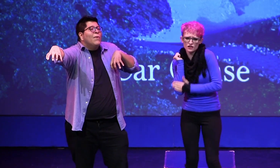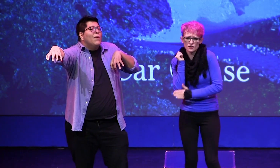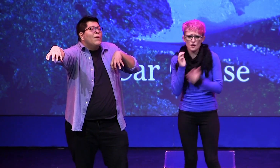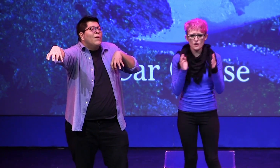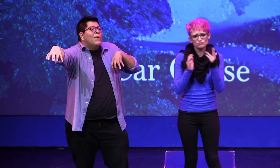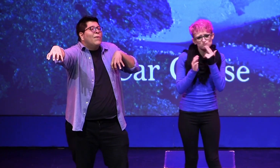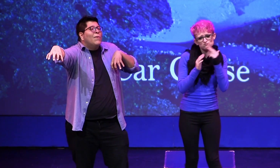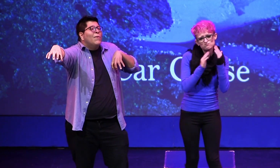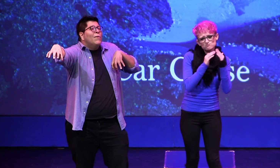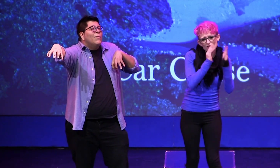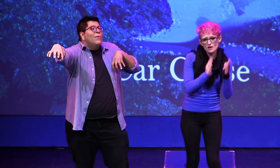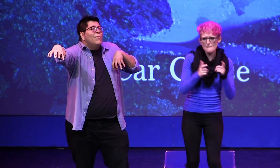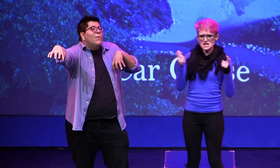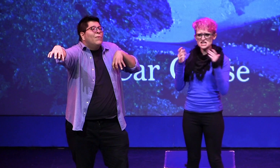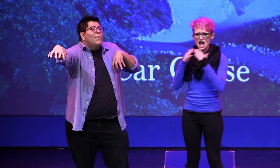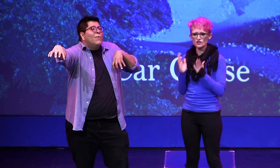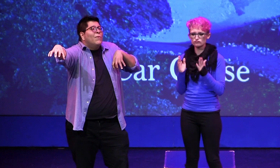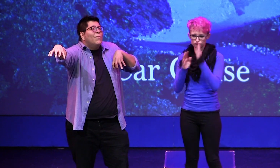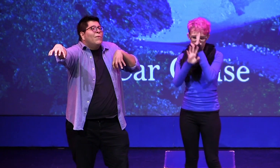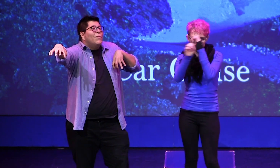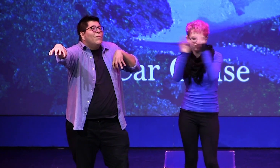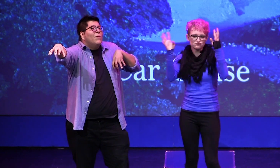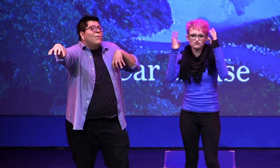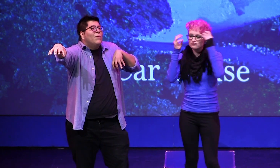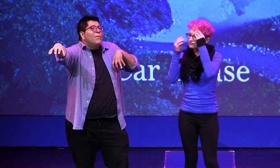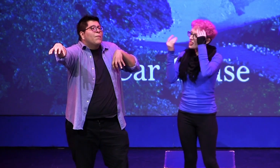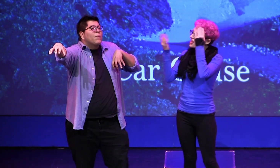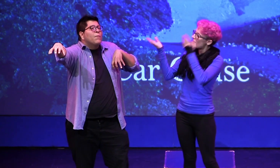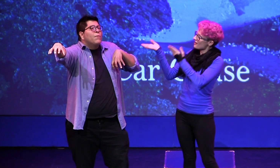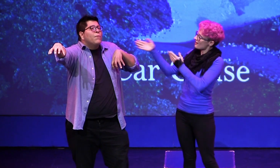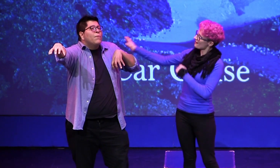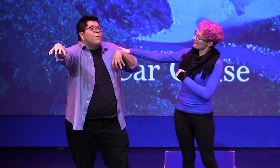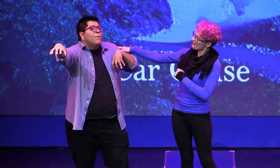big building, maybe a rundown barn, mansion. It could be anything.